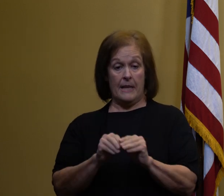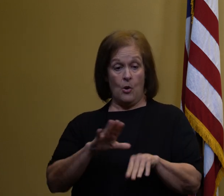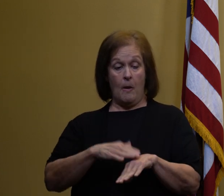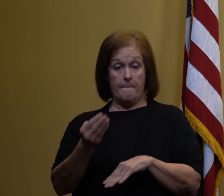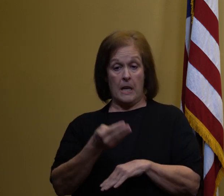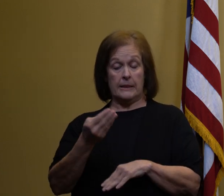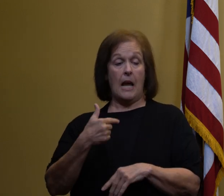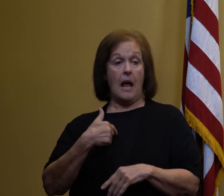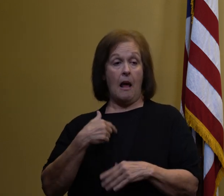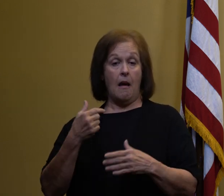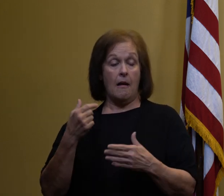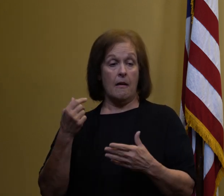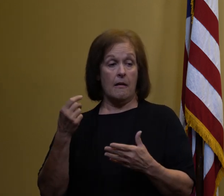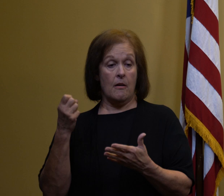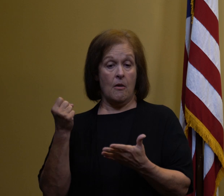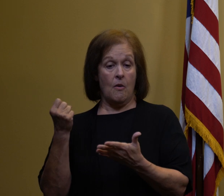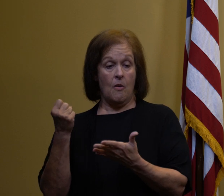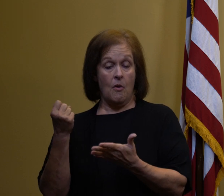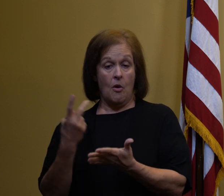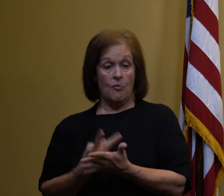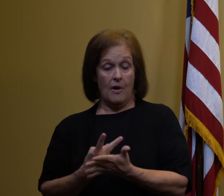have authorized the